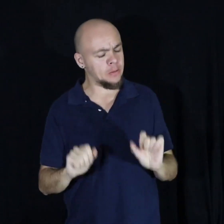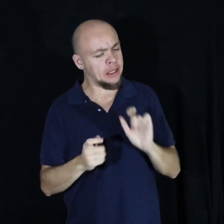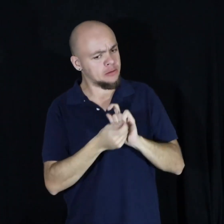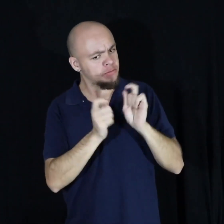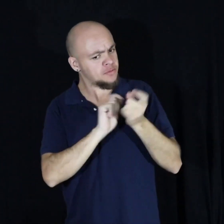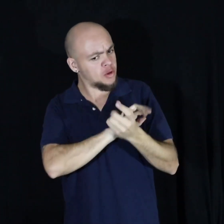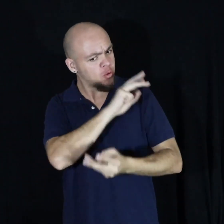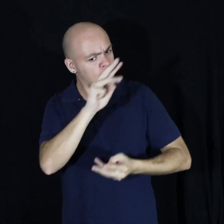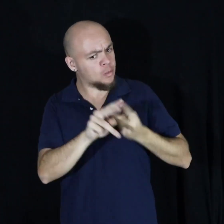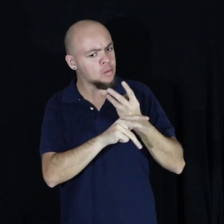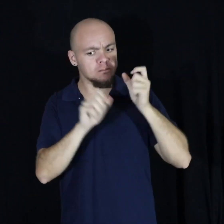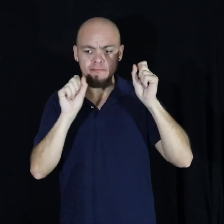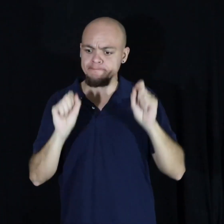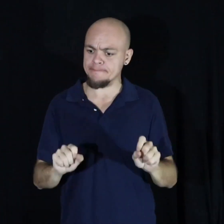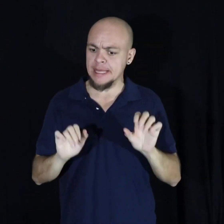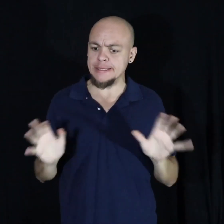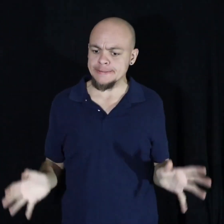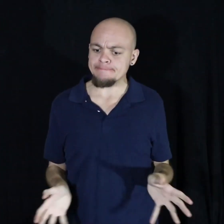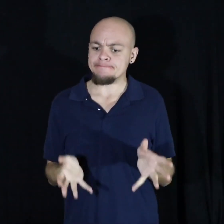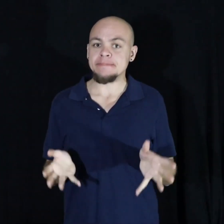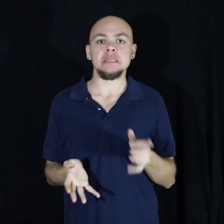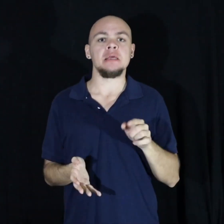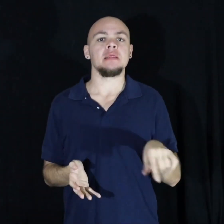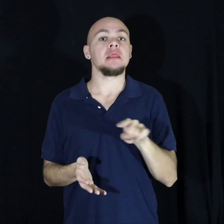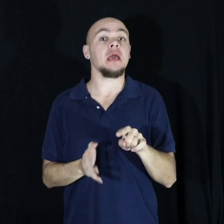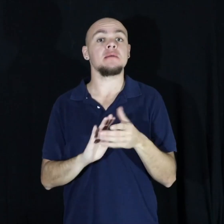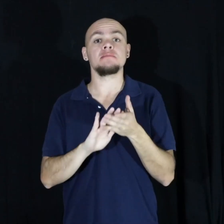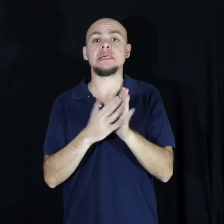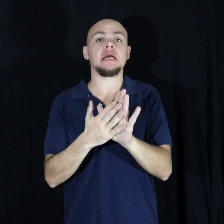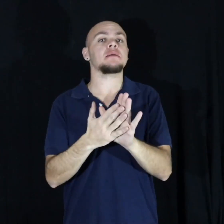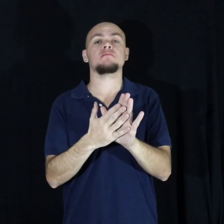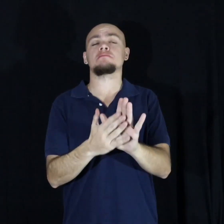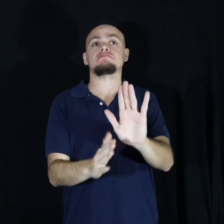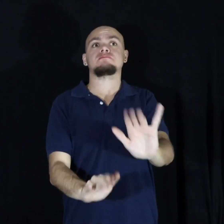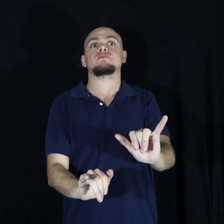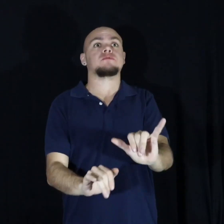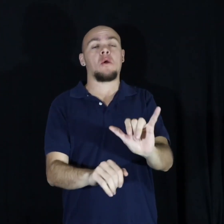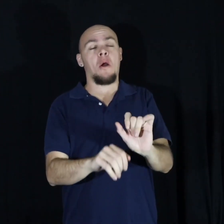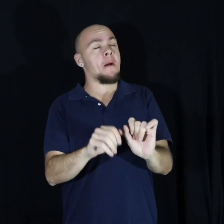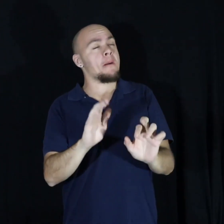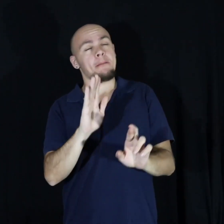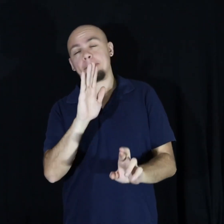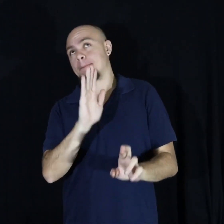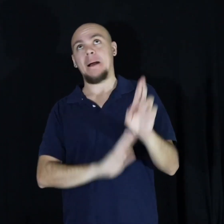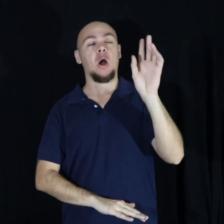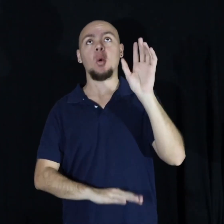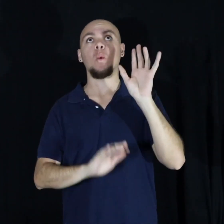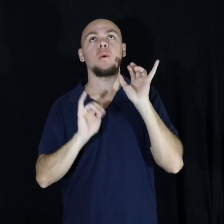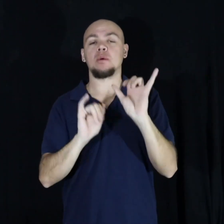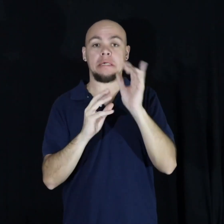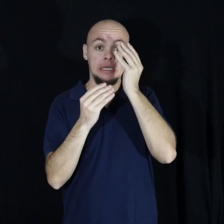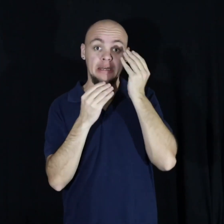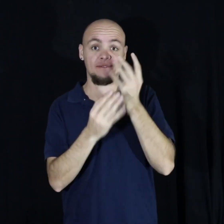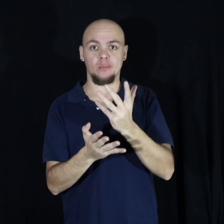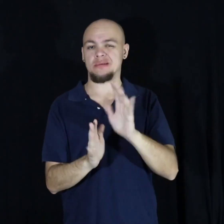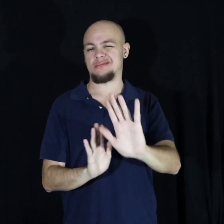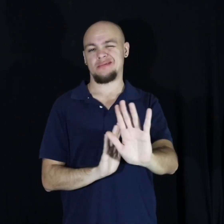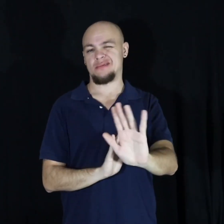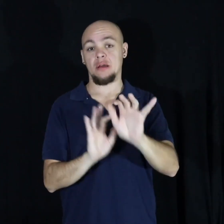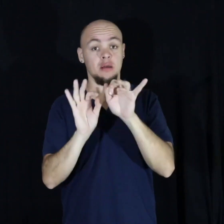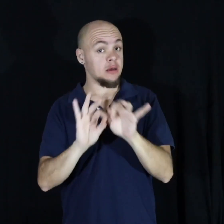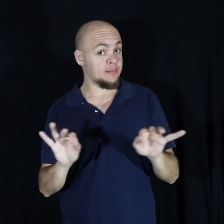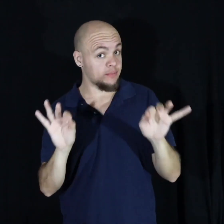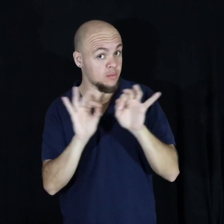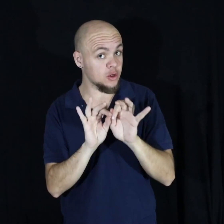this as a career. Even if they don't end up doing something truly groundbreaking, it's still important that they follow